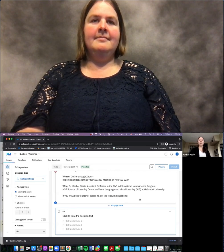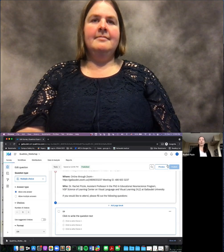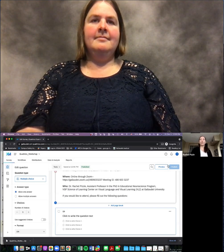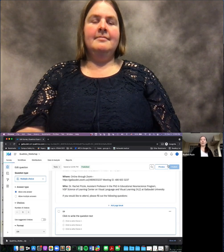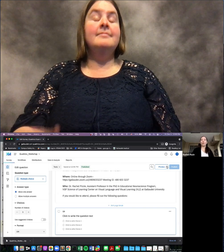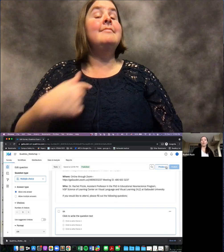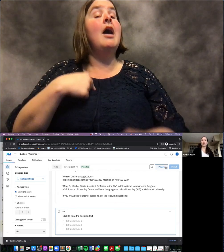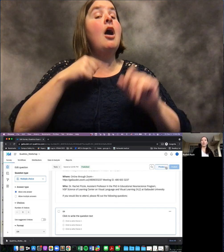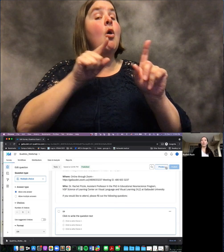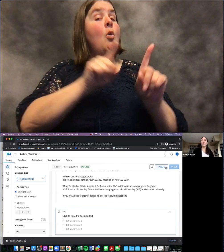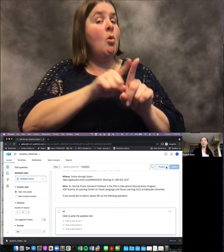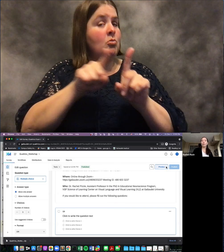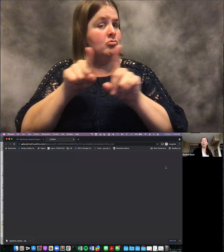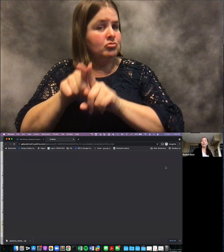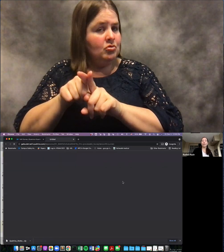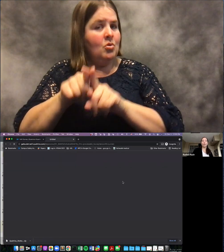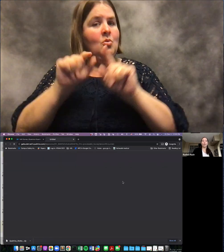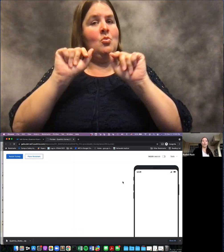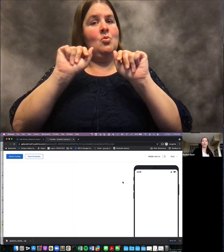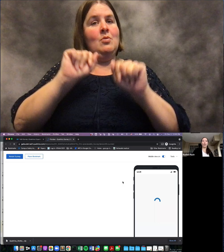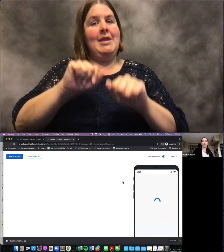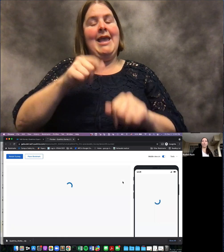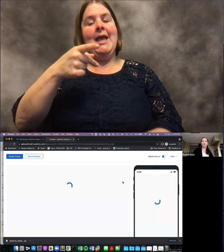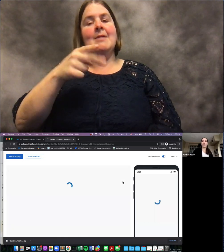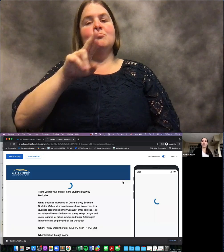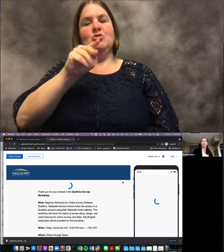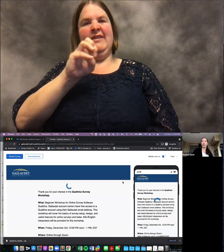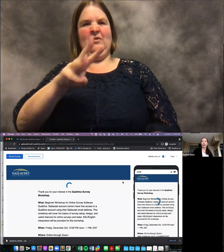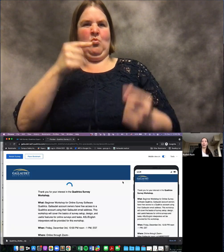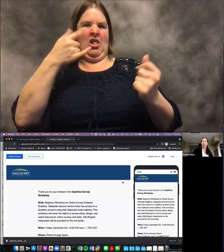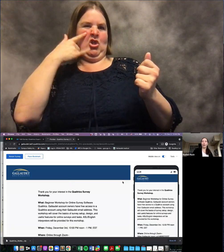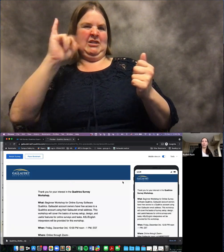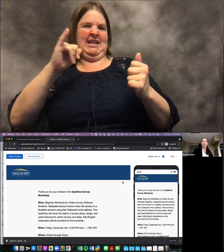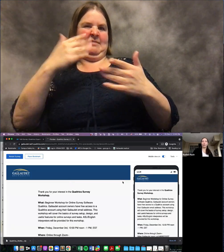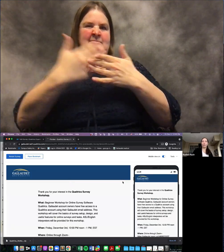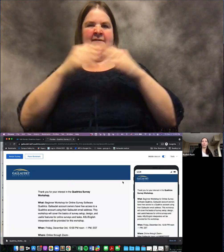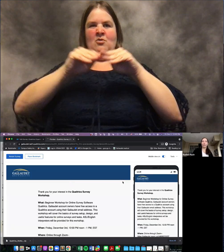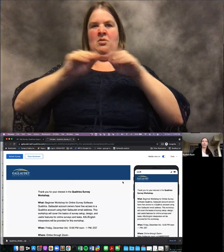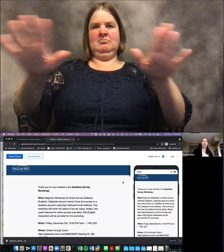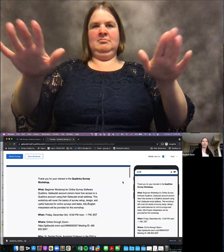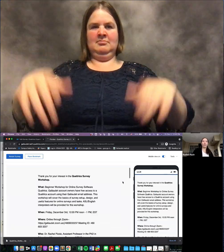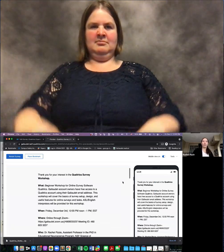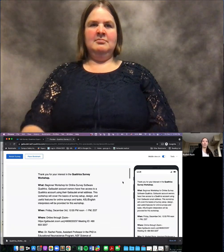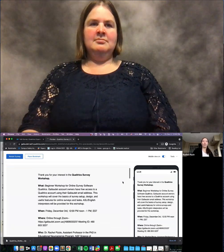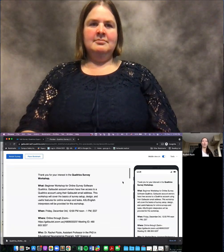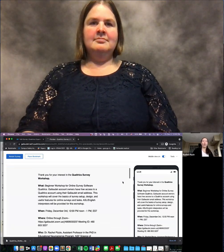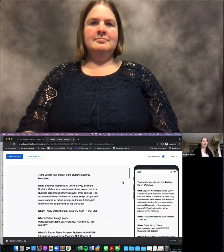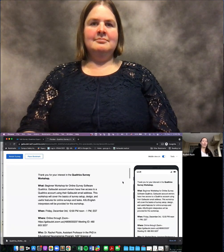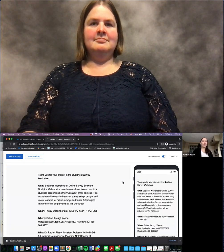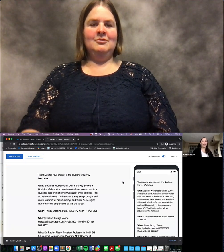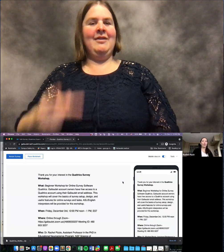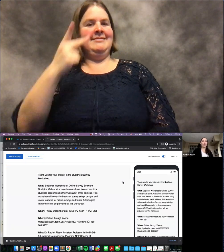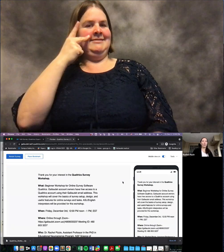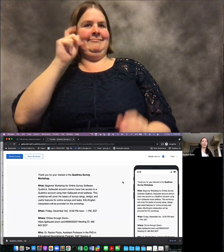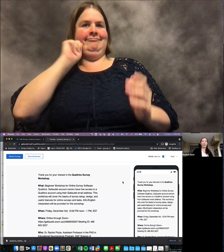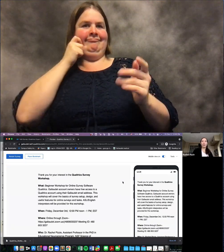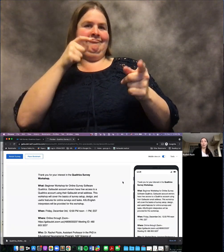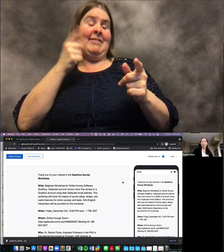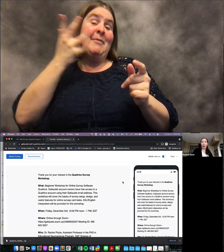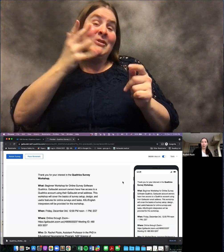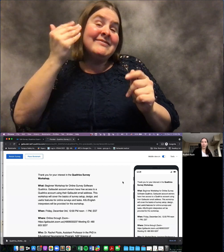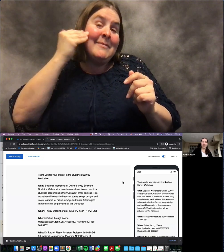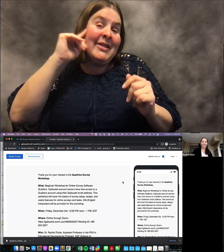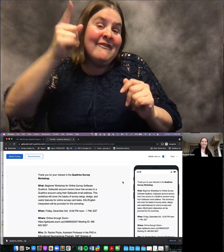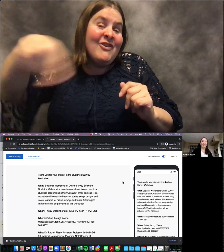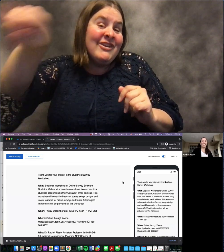I can also preview the survey before it goes out. So this might look familiar to